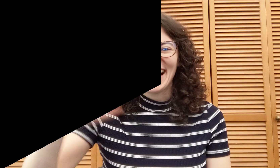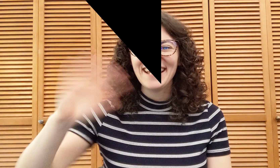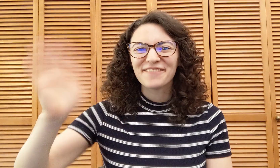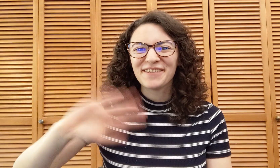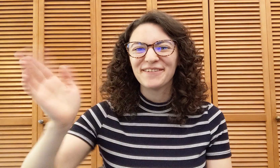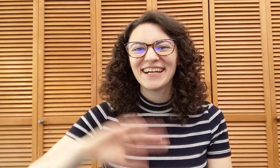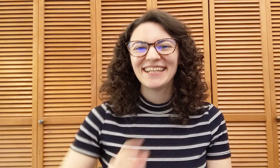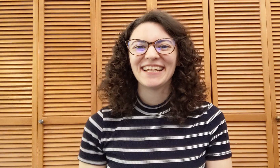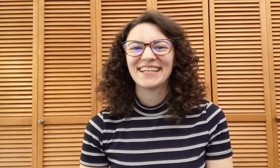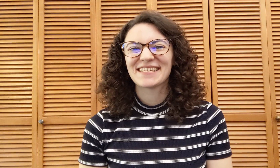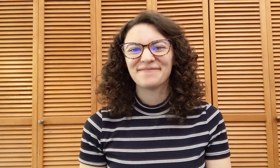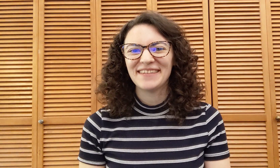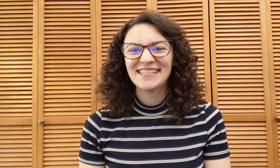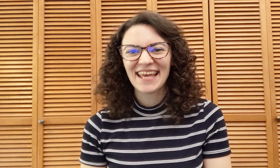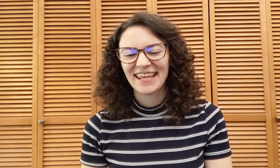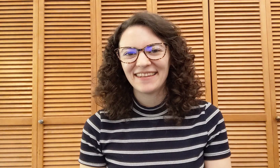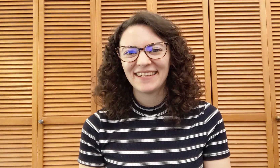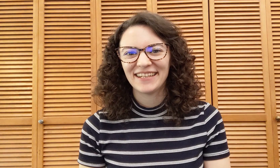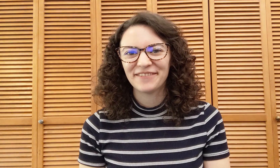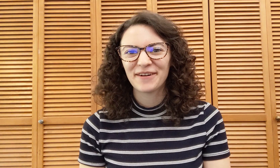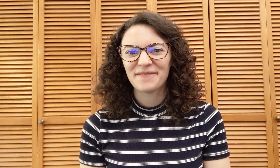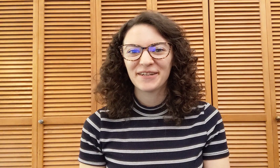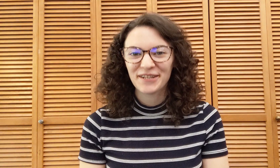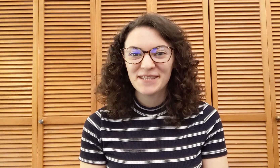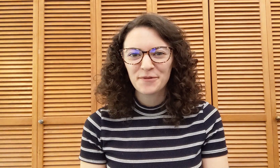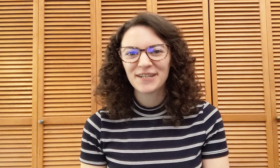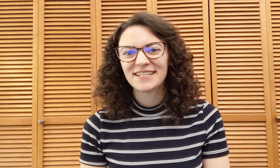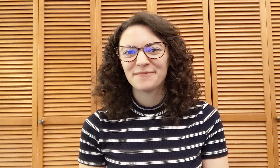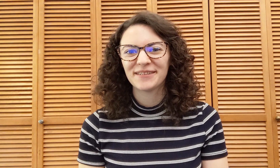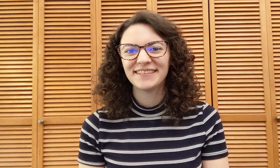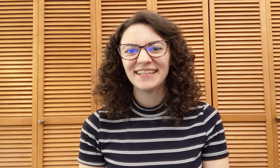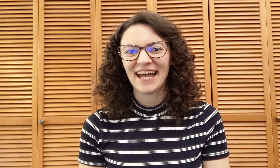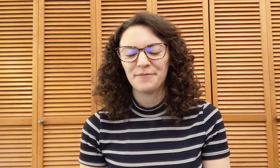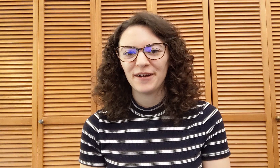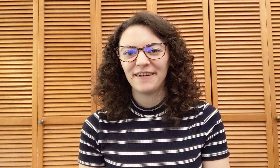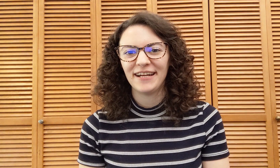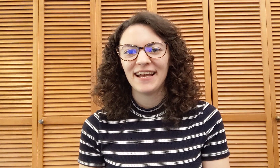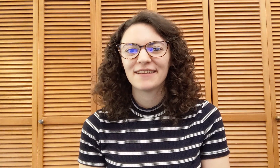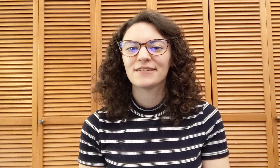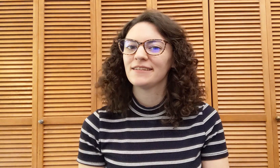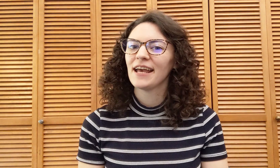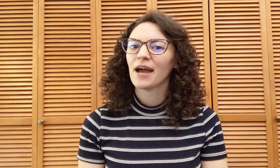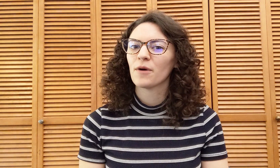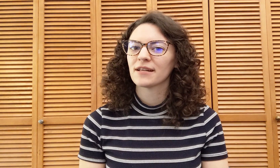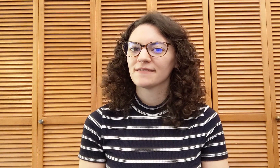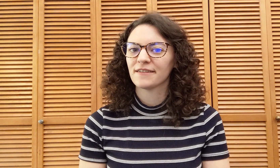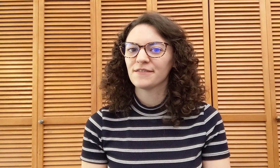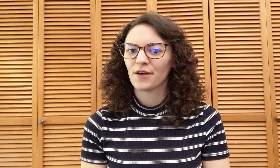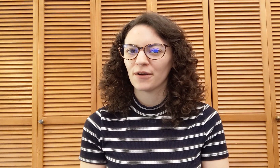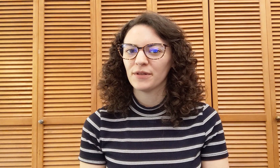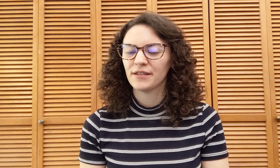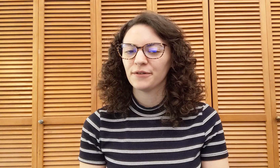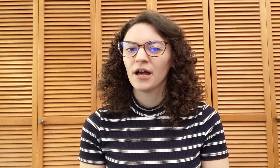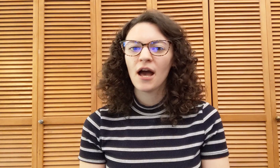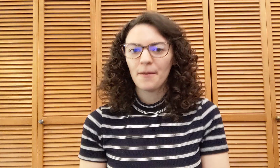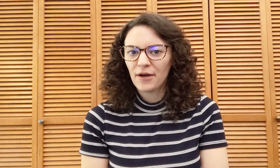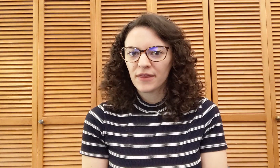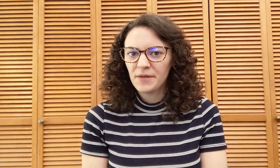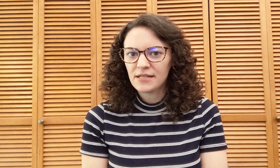Hi everyone, it's Miss Caitlin here from the Hoodsport Timberland Library, and today I want to sing a song with you about the